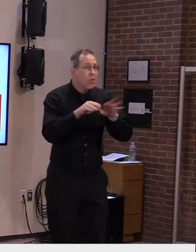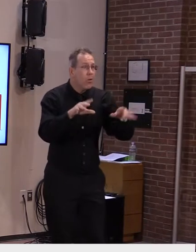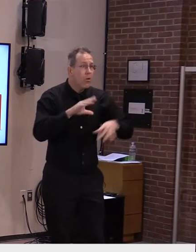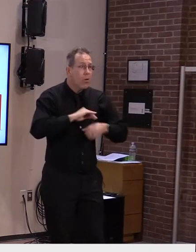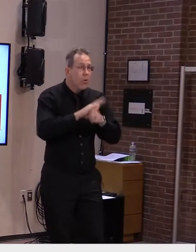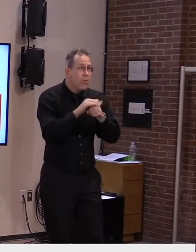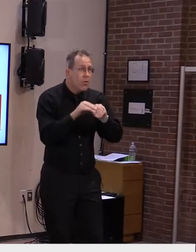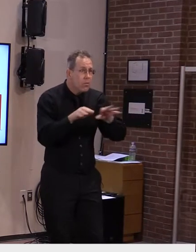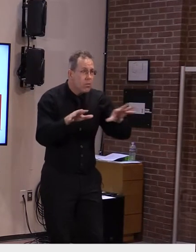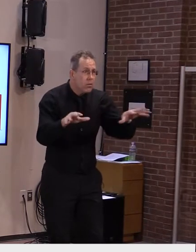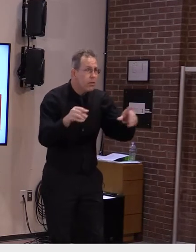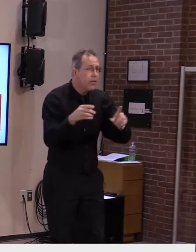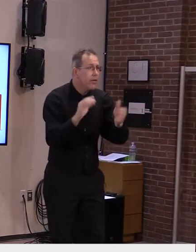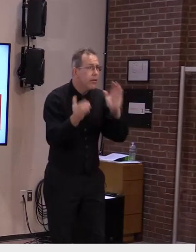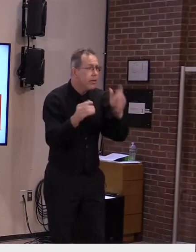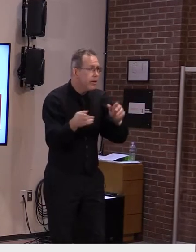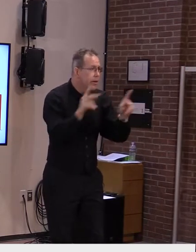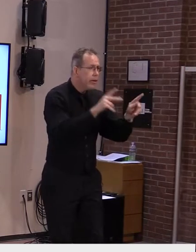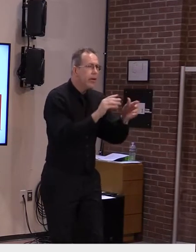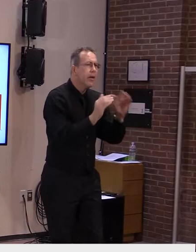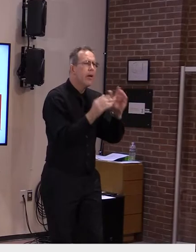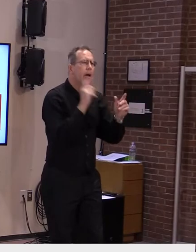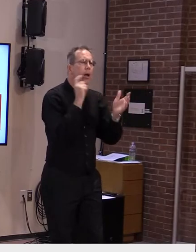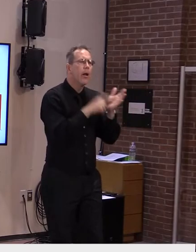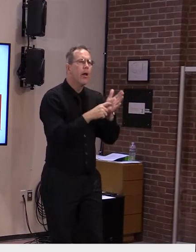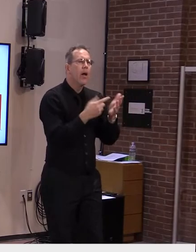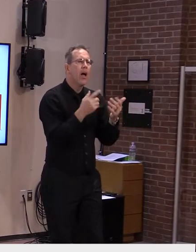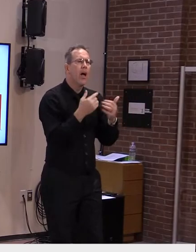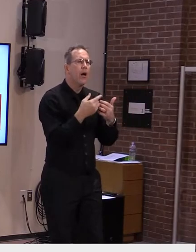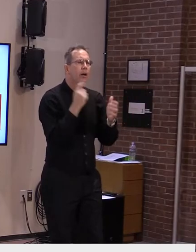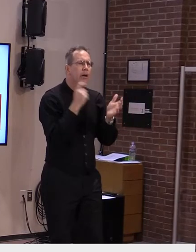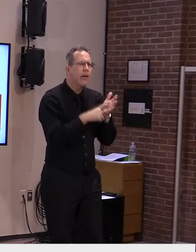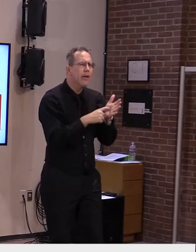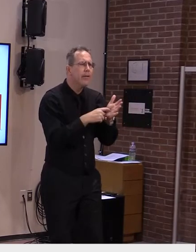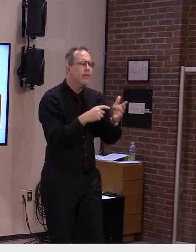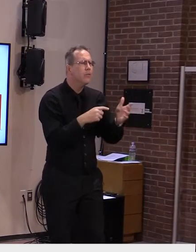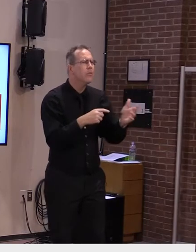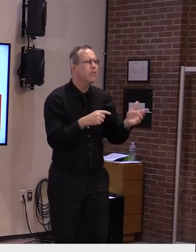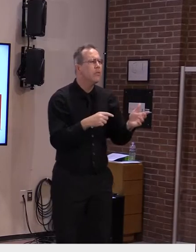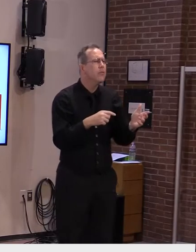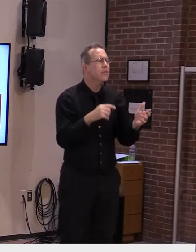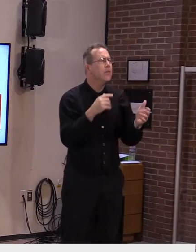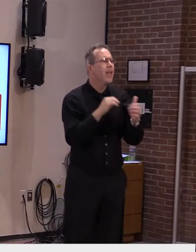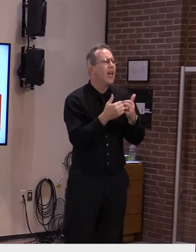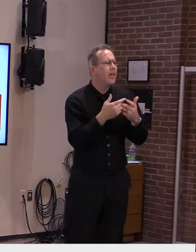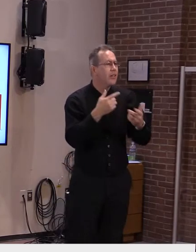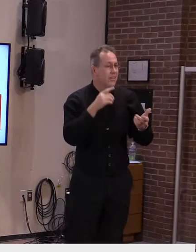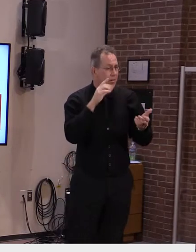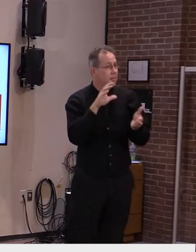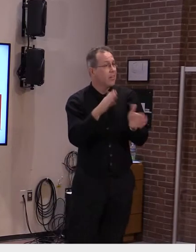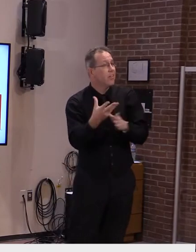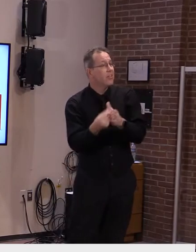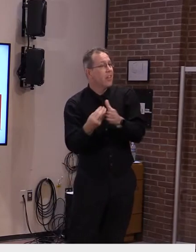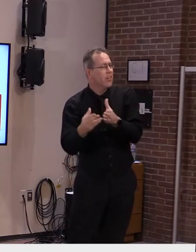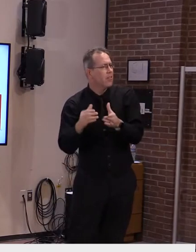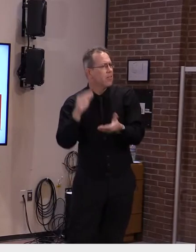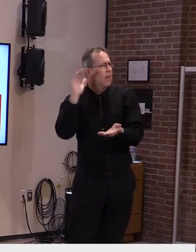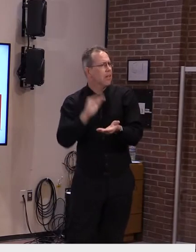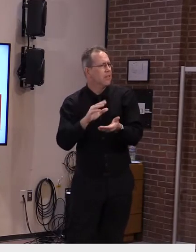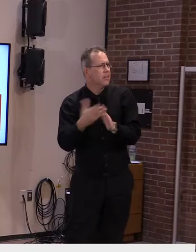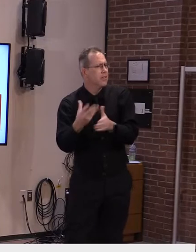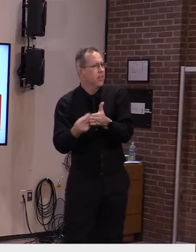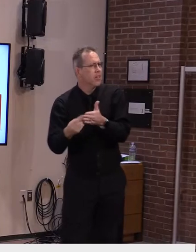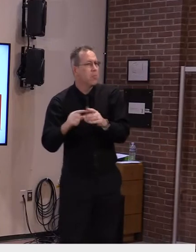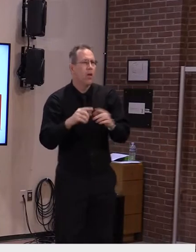for this month. But you can see at the same time that the fatality numbers here in Vermont have been trending down with 34